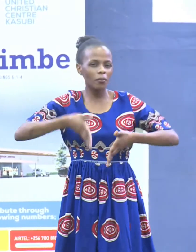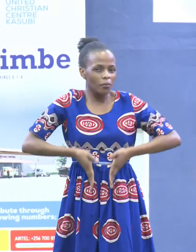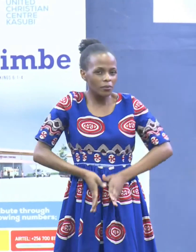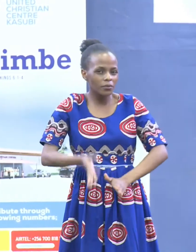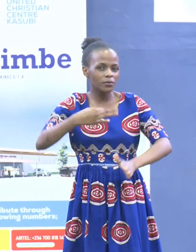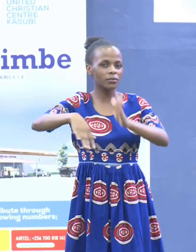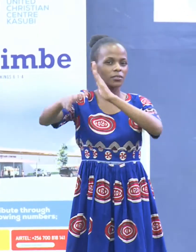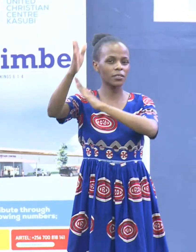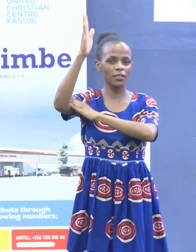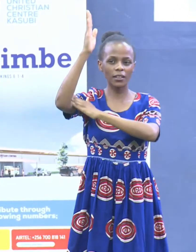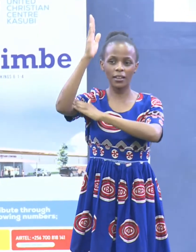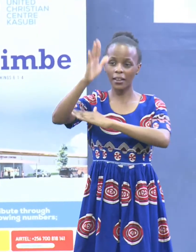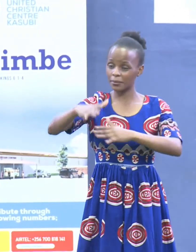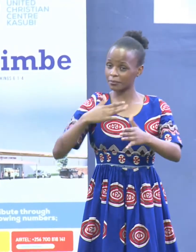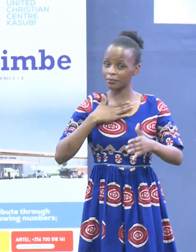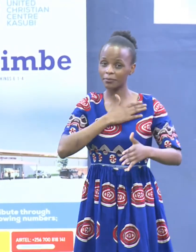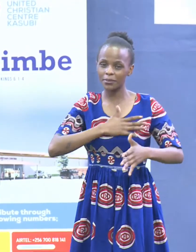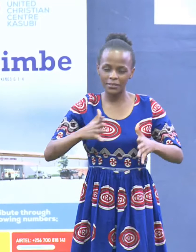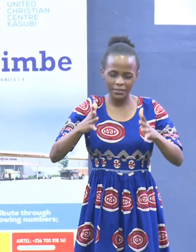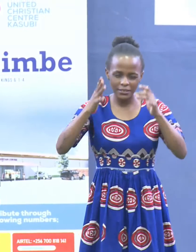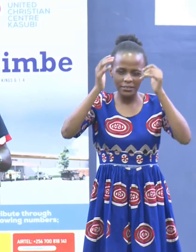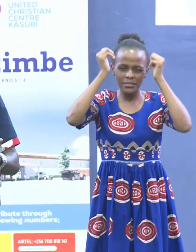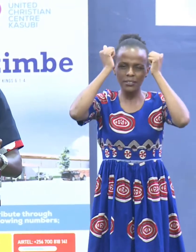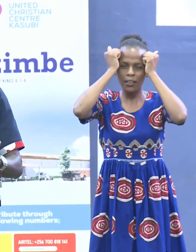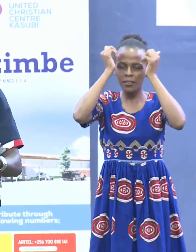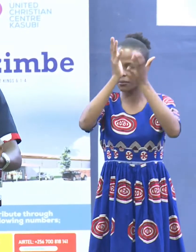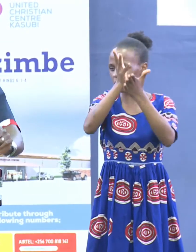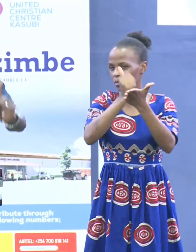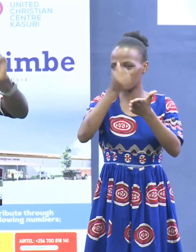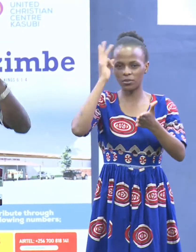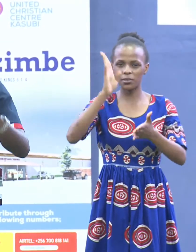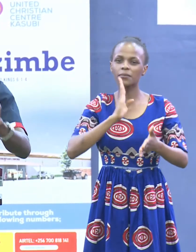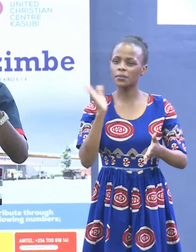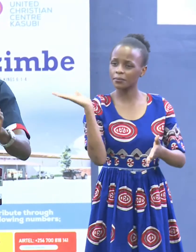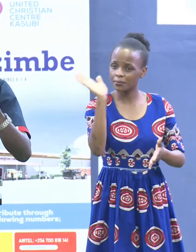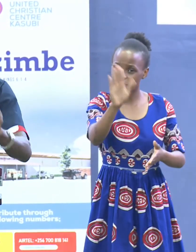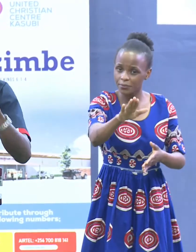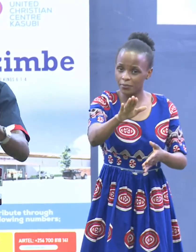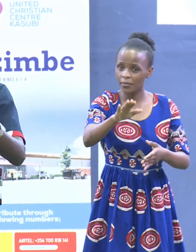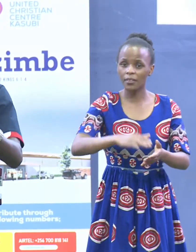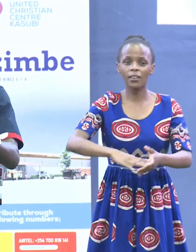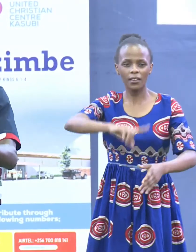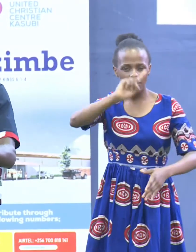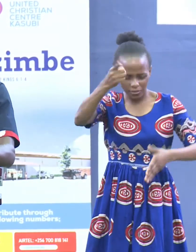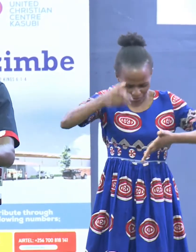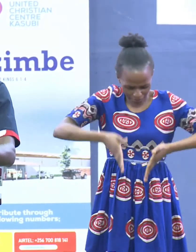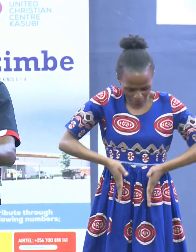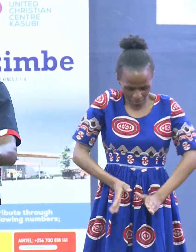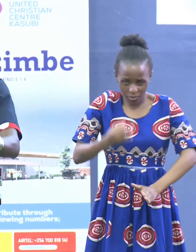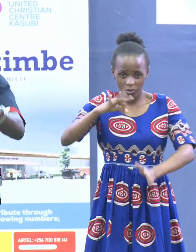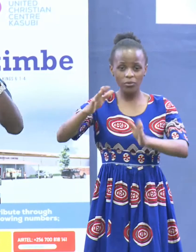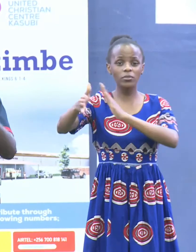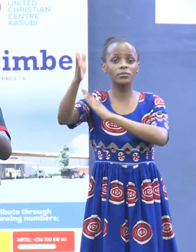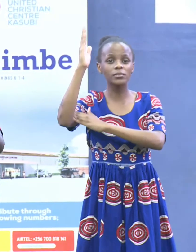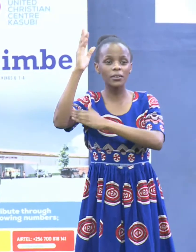of God. Bino bikwate nnyo kubanga tugenda biddira. Focus so much unto this because you're going to revisit them. Omubereberye wa Katonda. That the firstborn